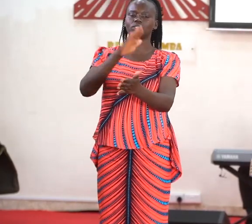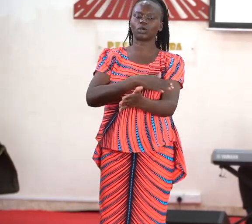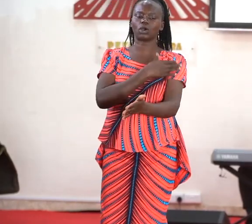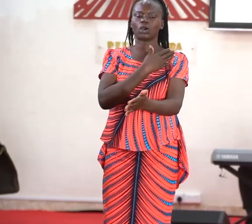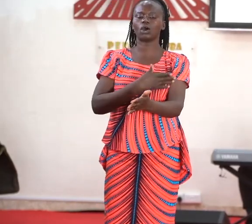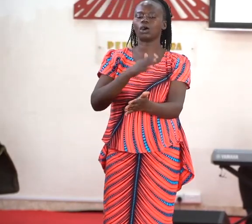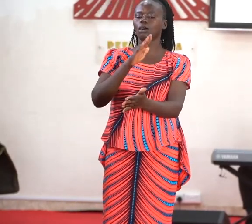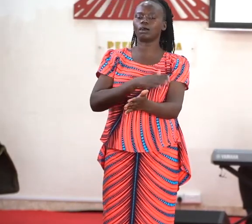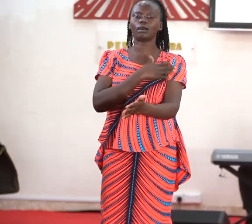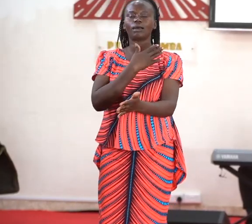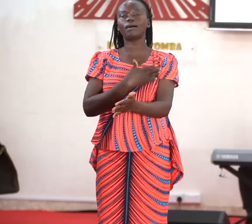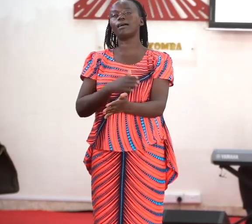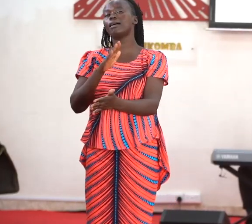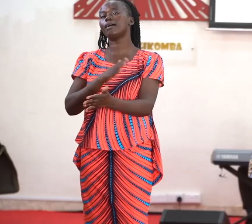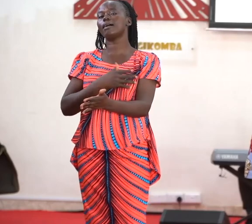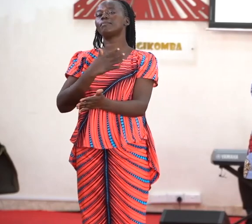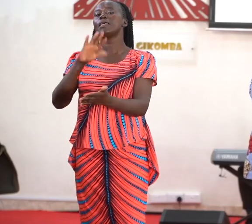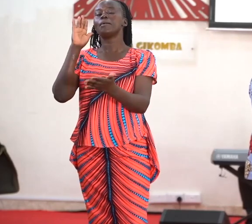my song.